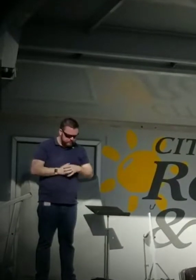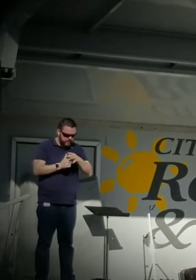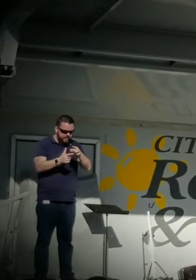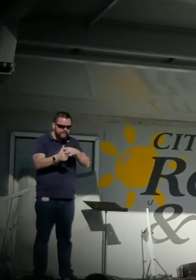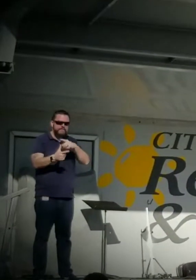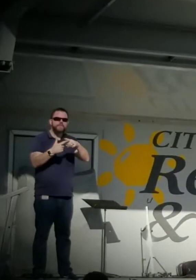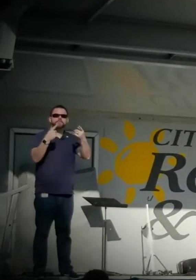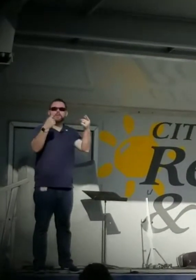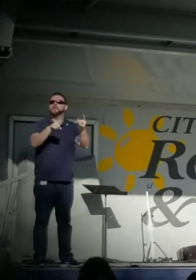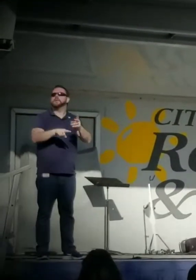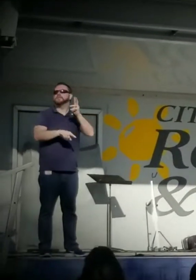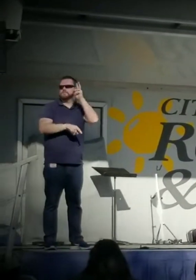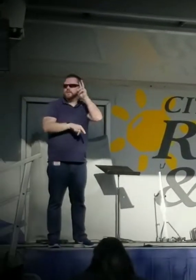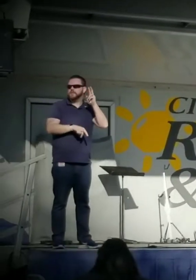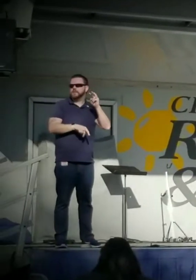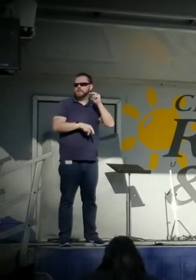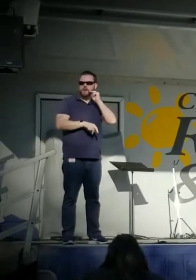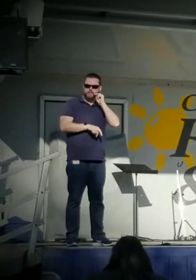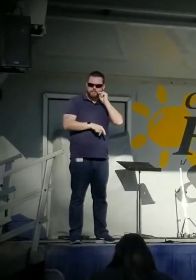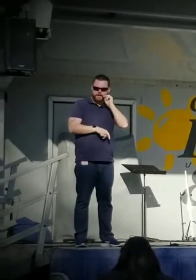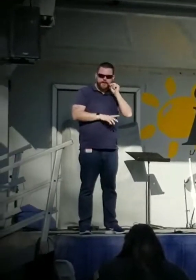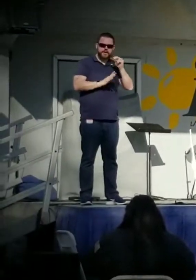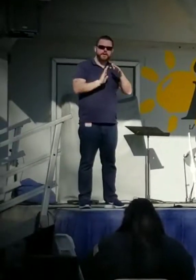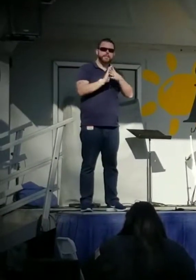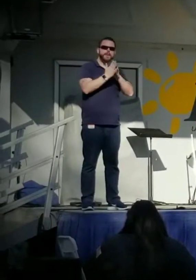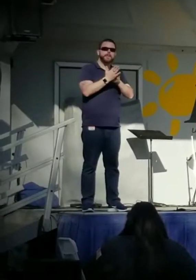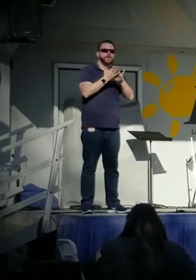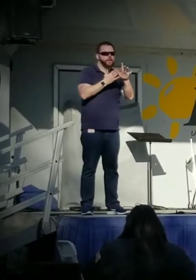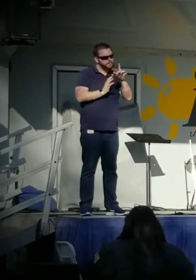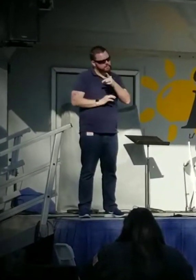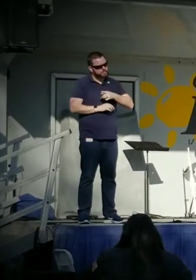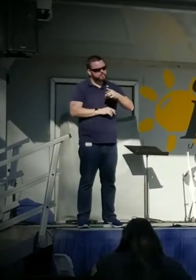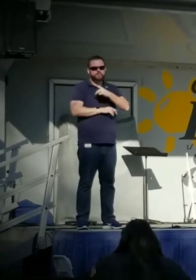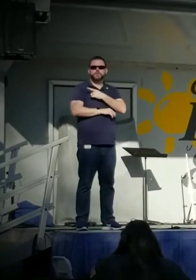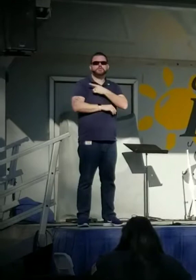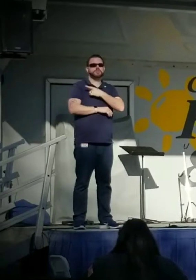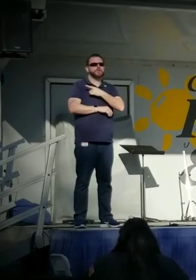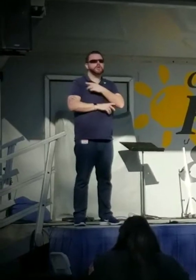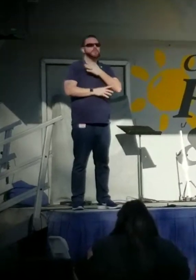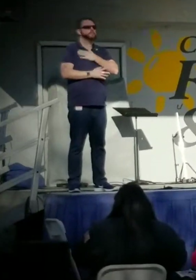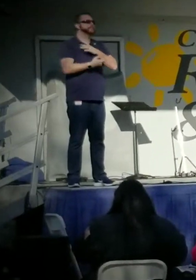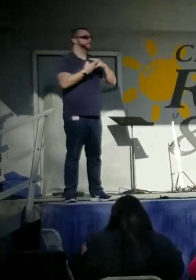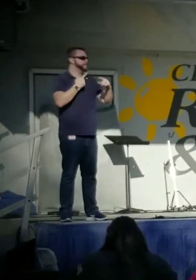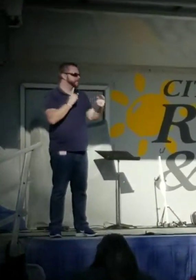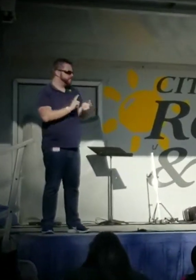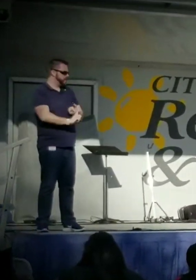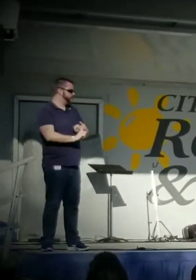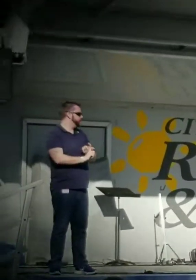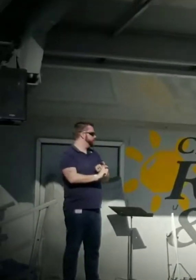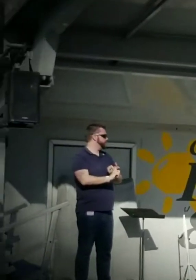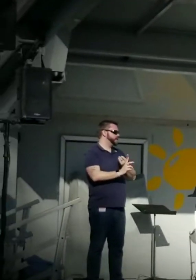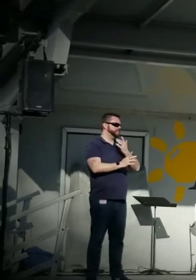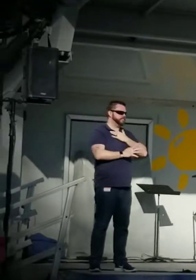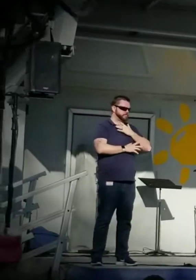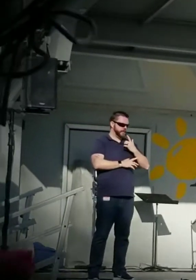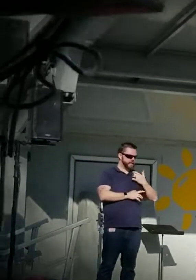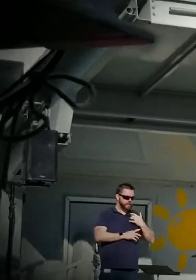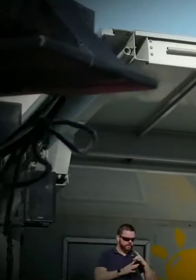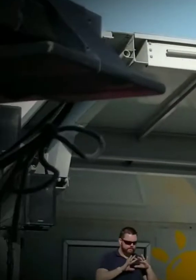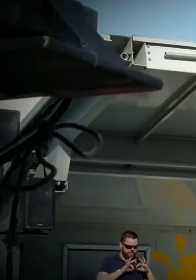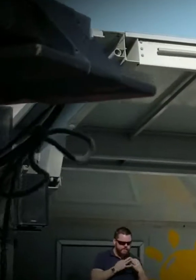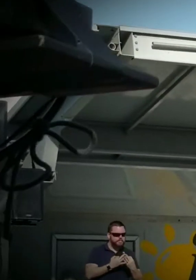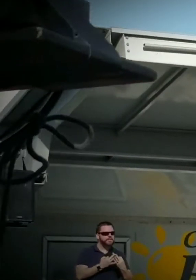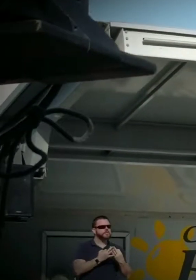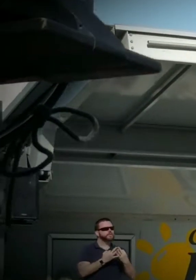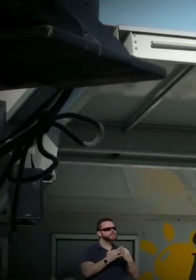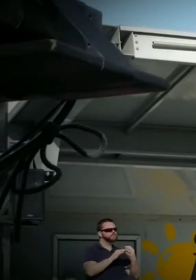came Vietnam, and it became personal. My friends, my relatives,